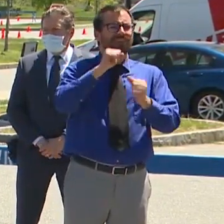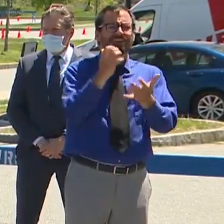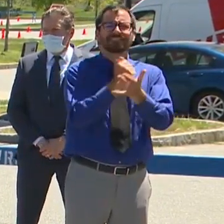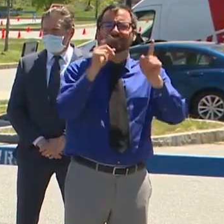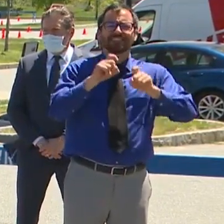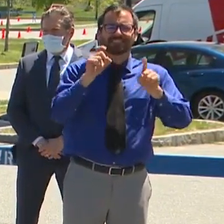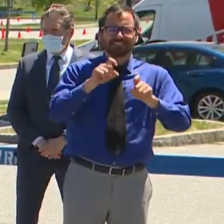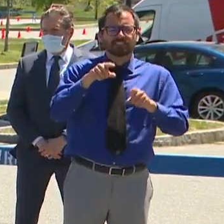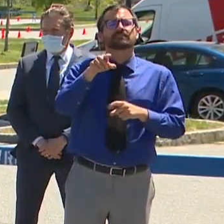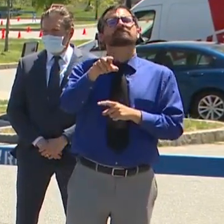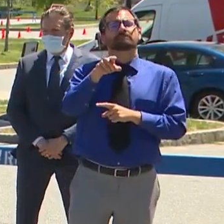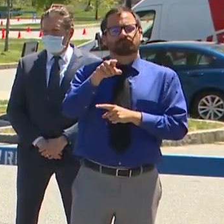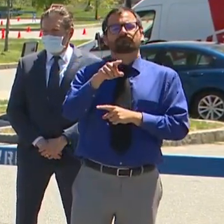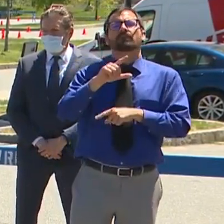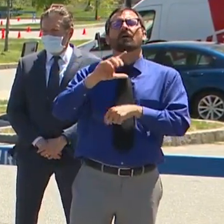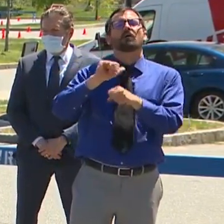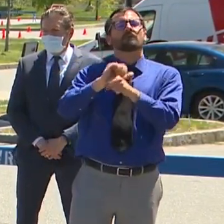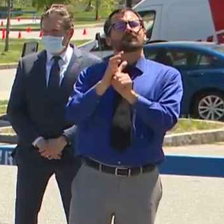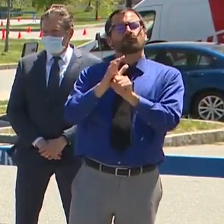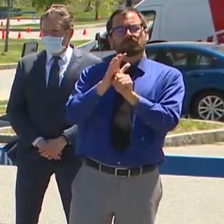also